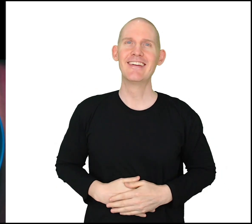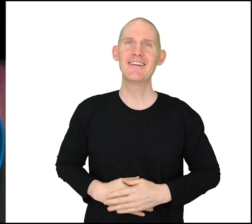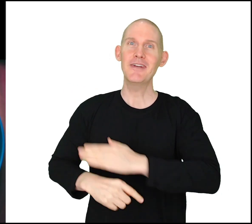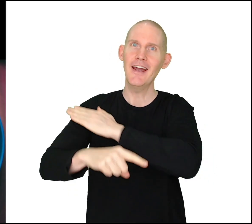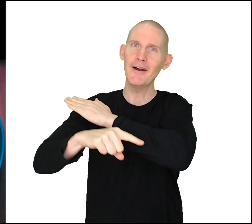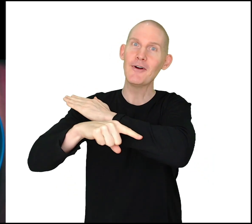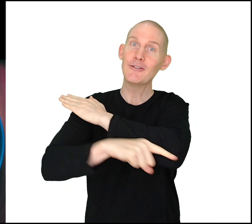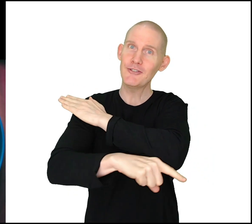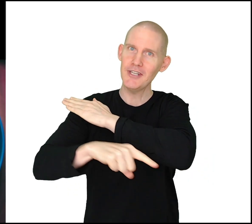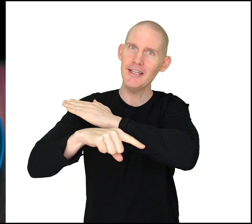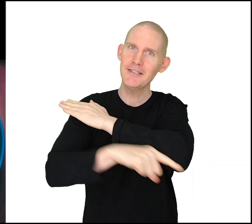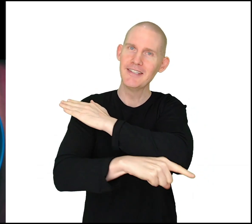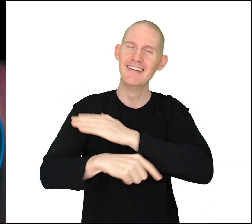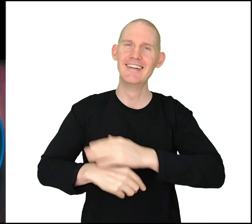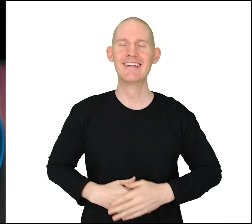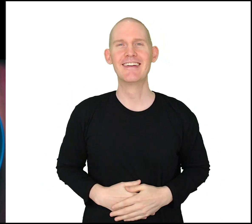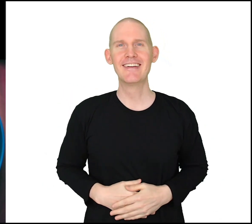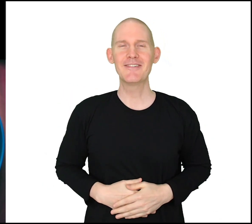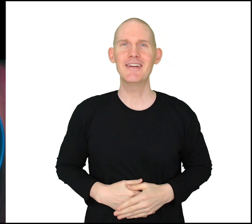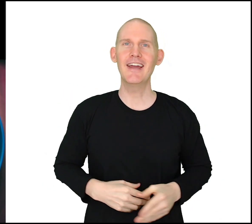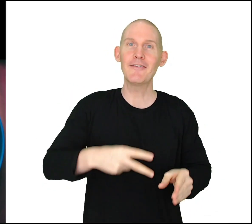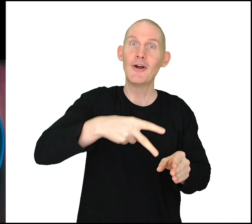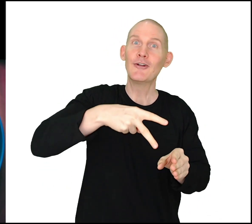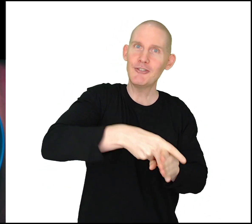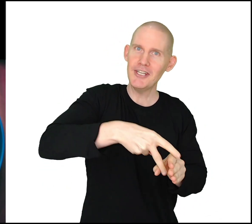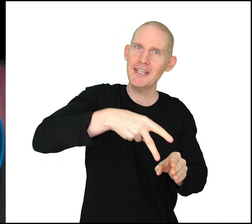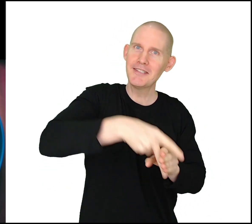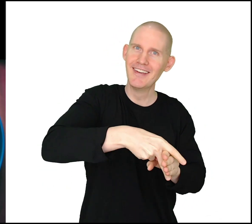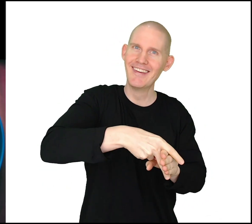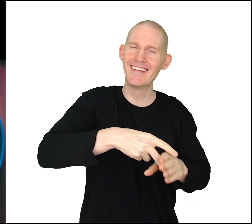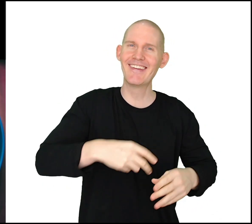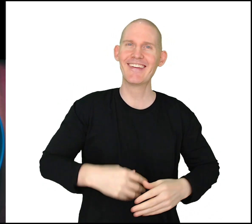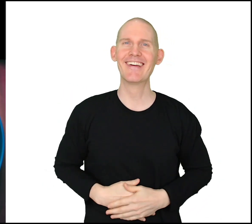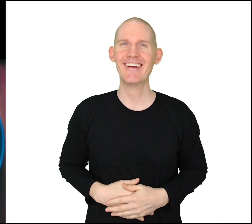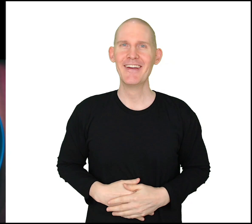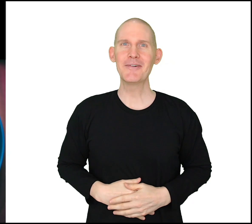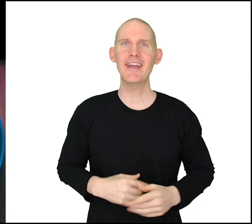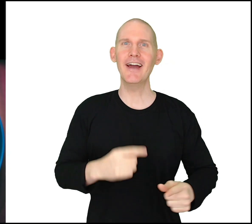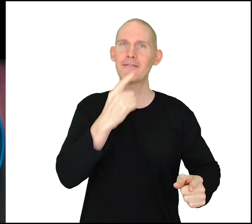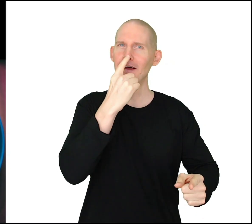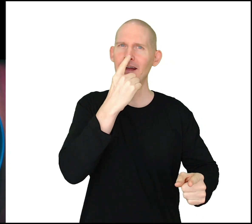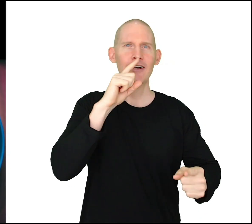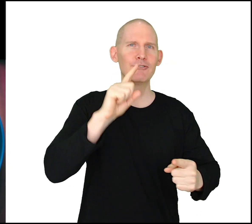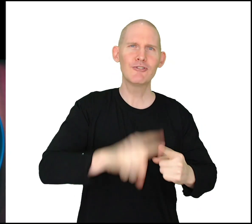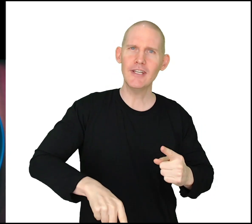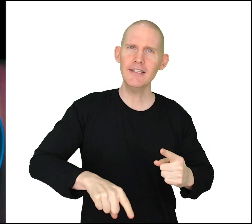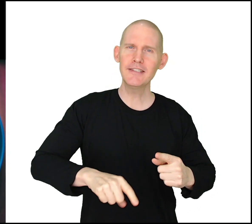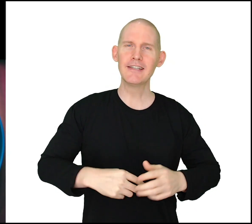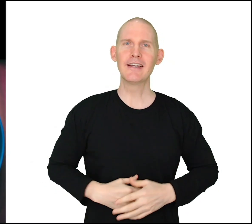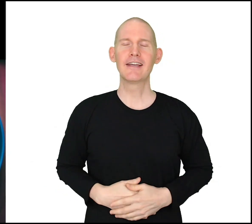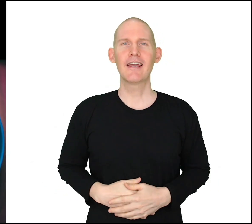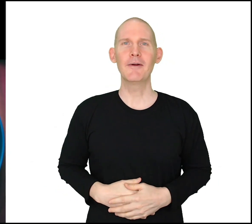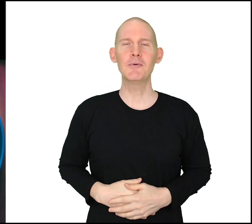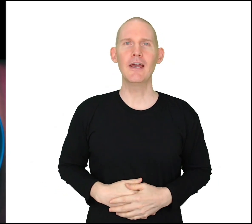we have cheat, we have cheat, we have cheat, and we